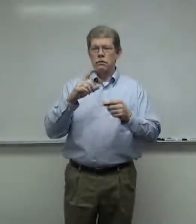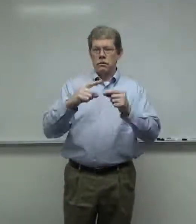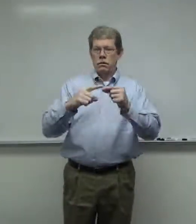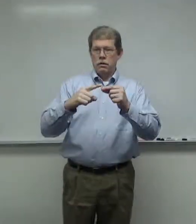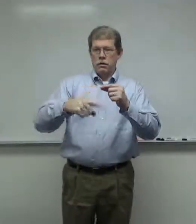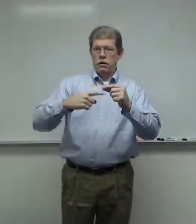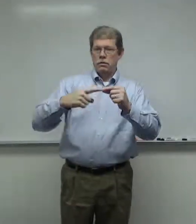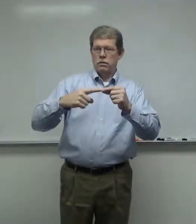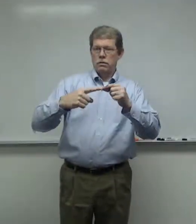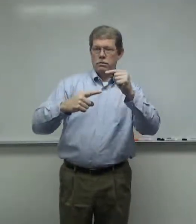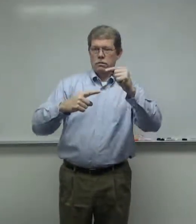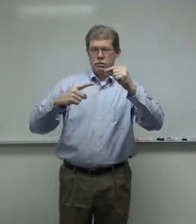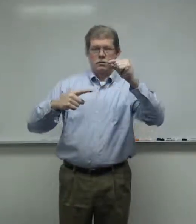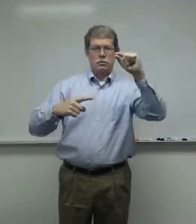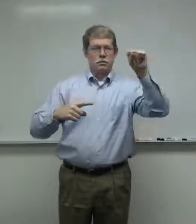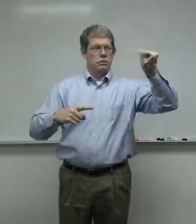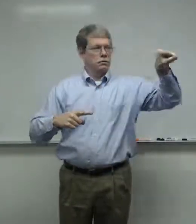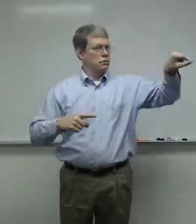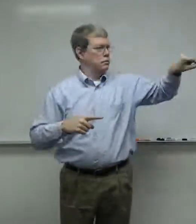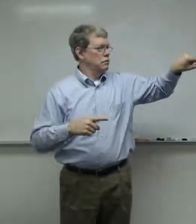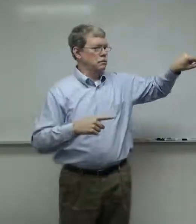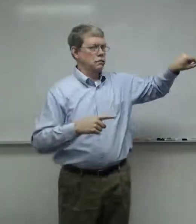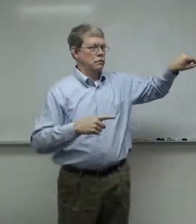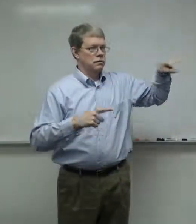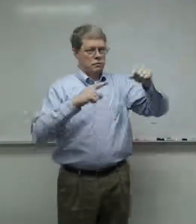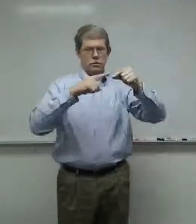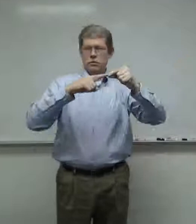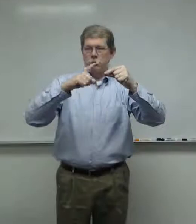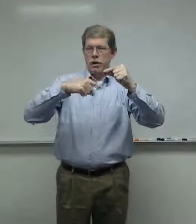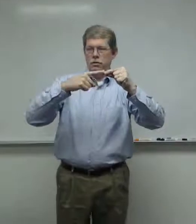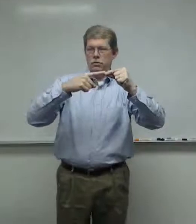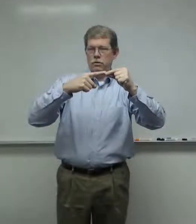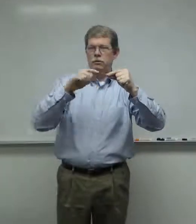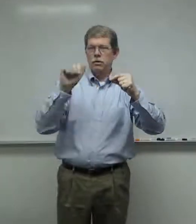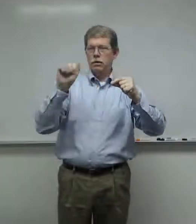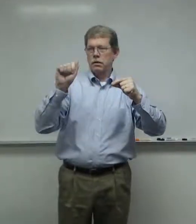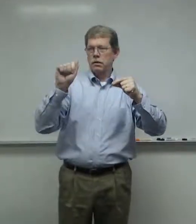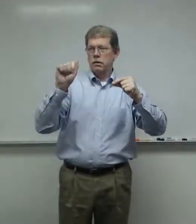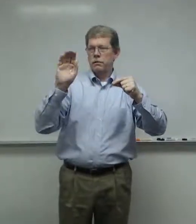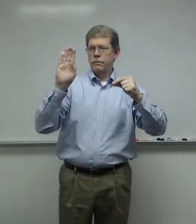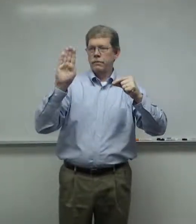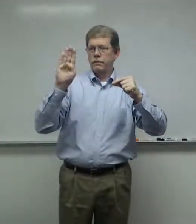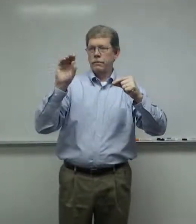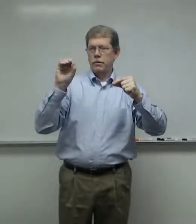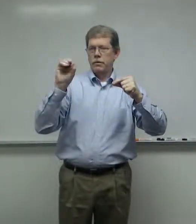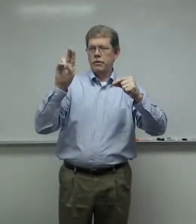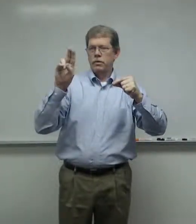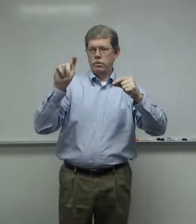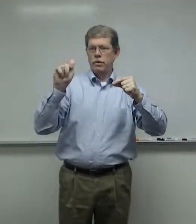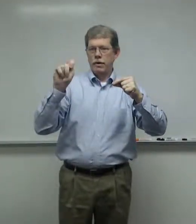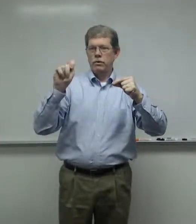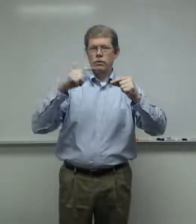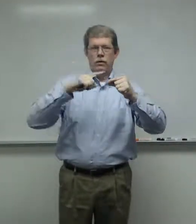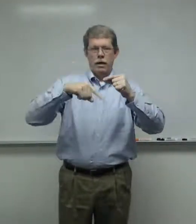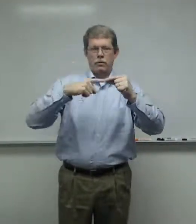Okay, well then here goes. It's a new about. About is you're holding this thing and you're going around it. So it's about.